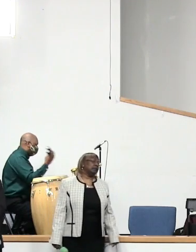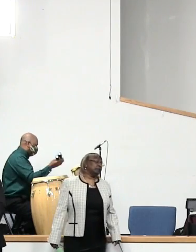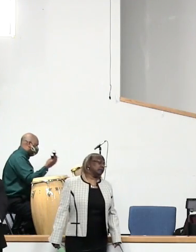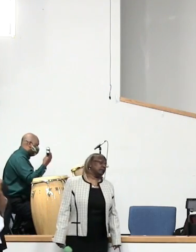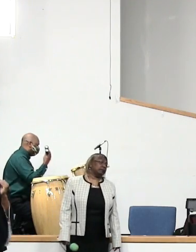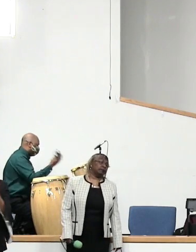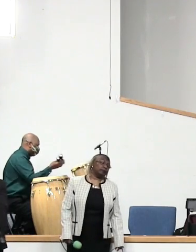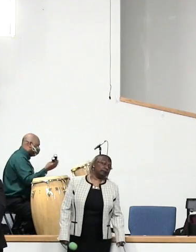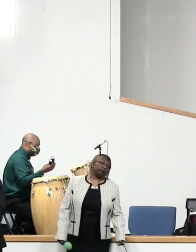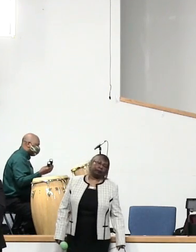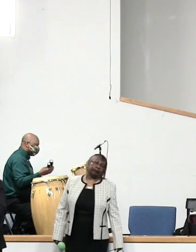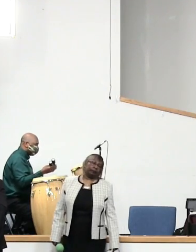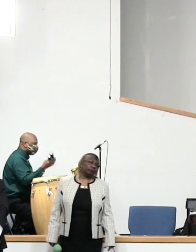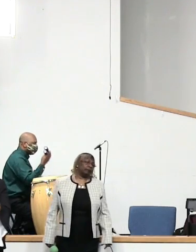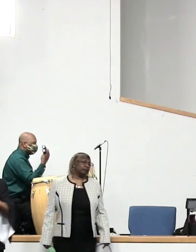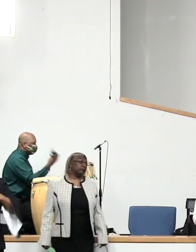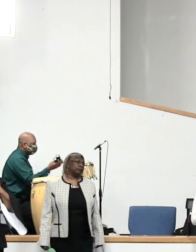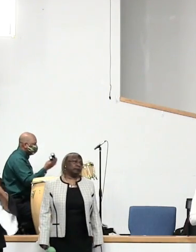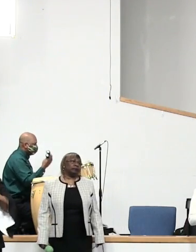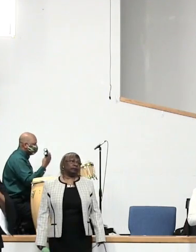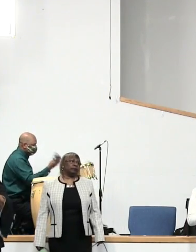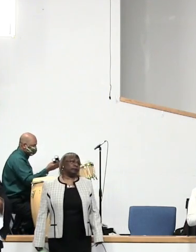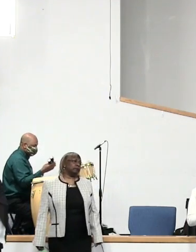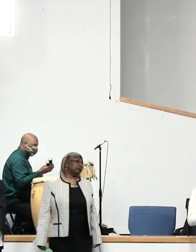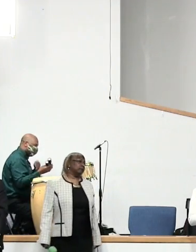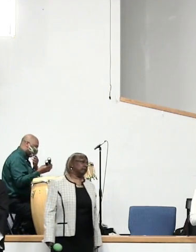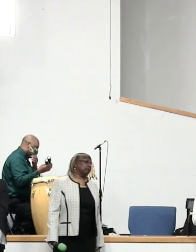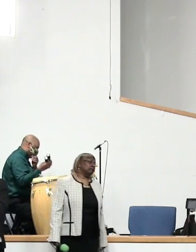And I'm glad to call Jesus my friend.